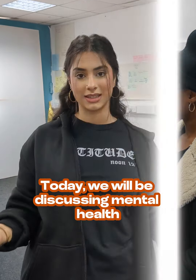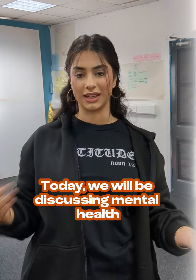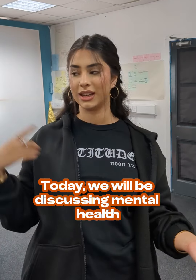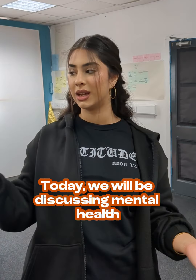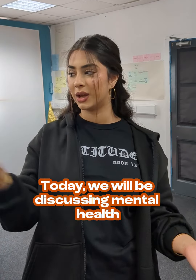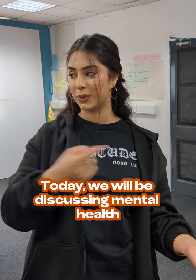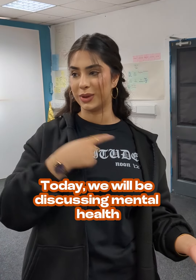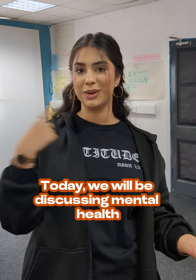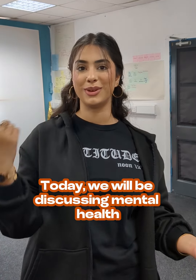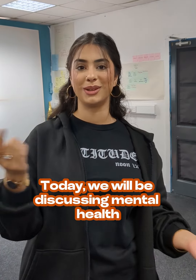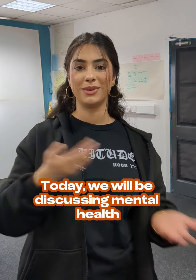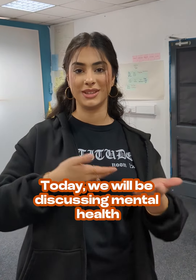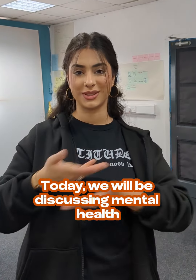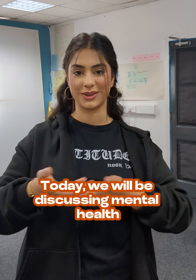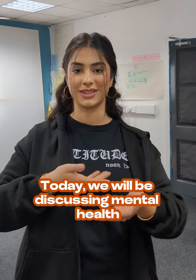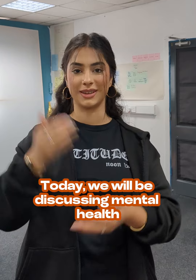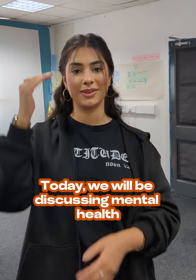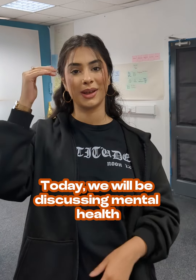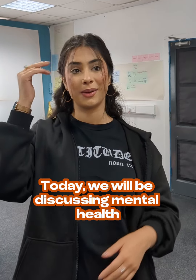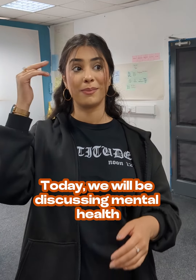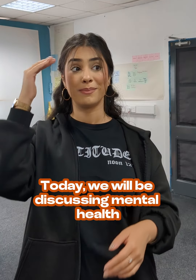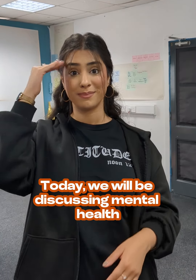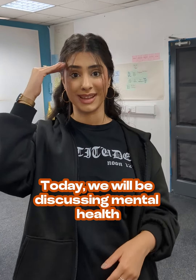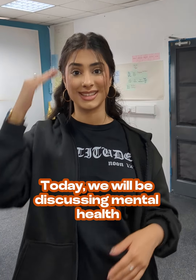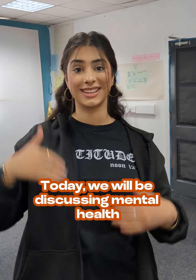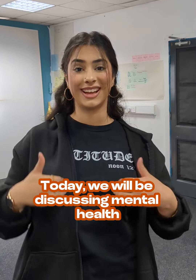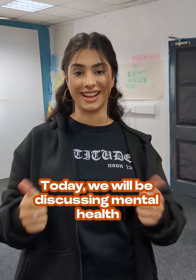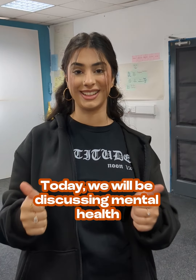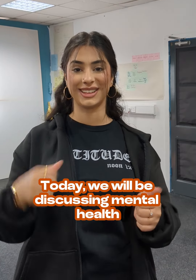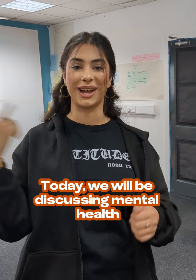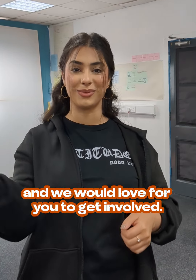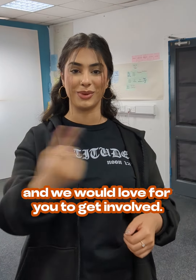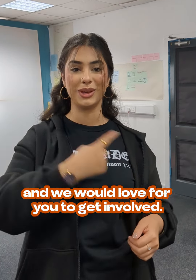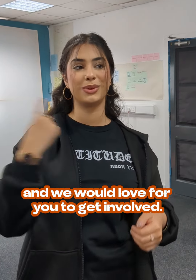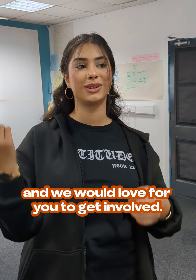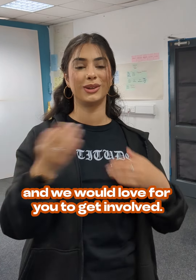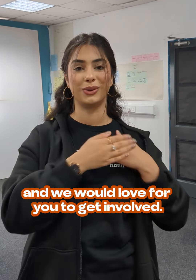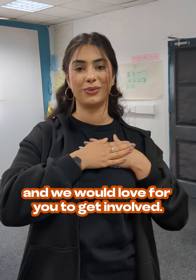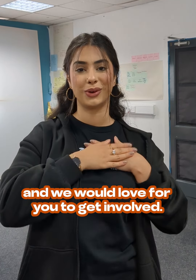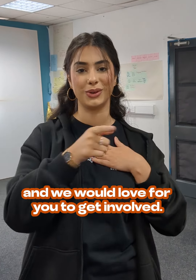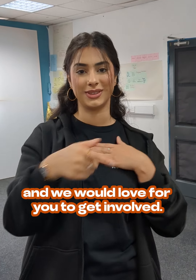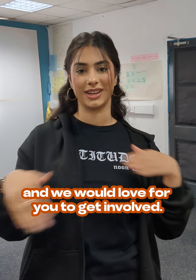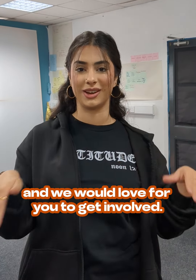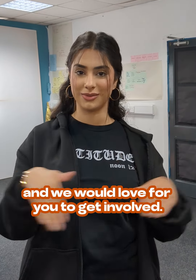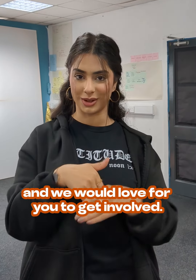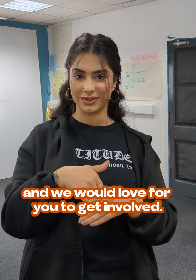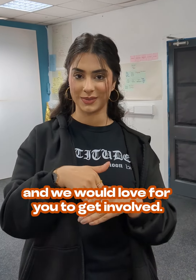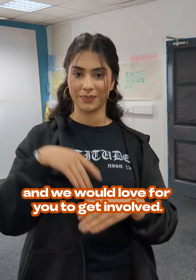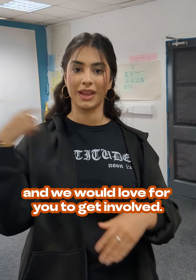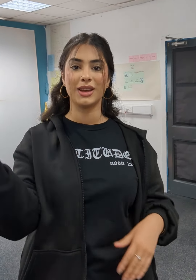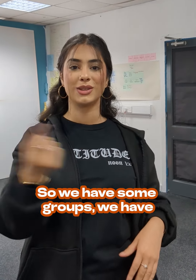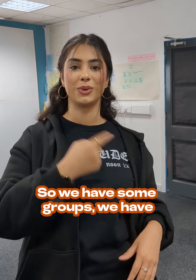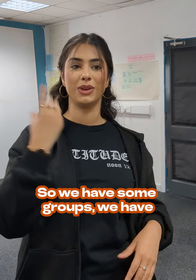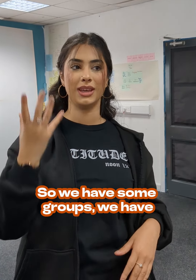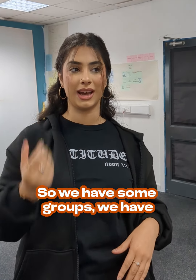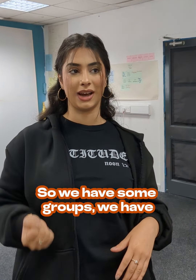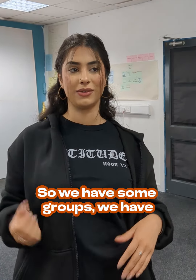Today, we will be discussing mental health and we would love for you to get involved. So we have